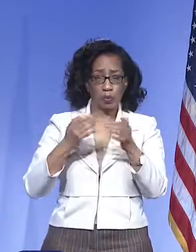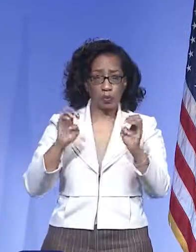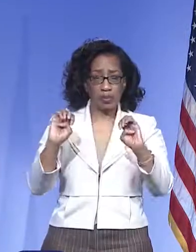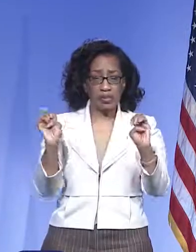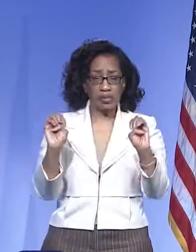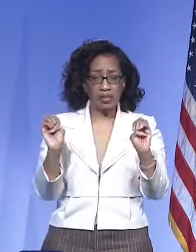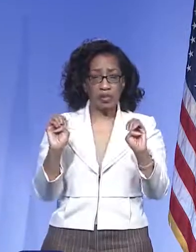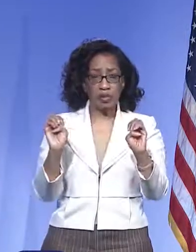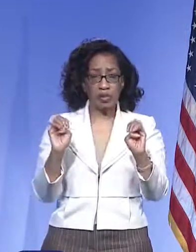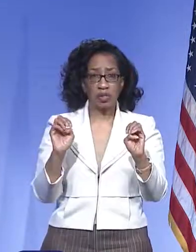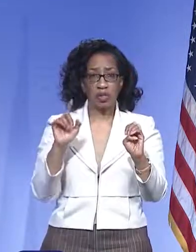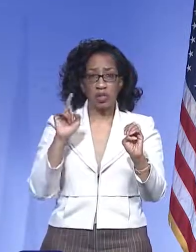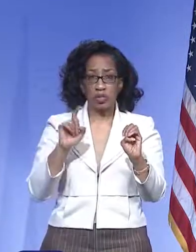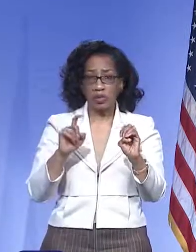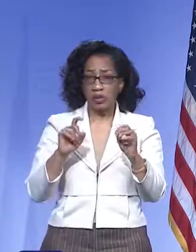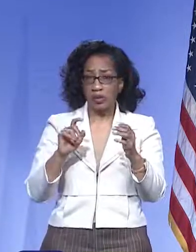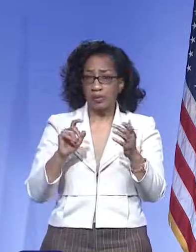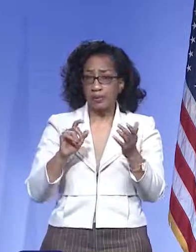that 50,000